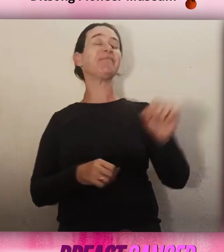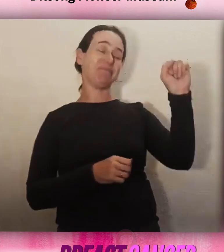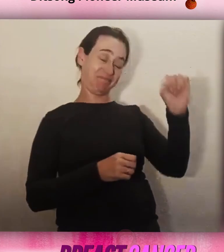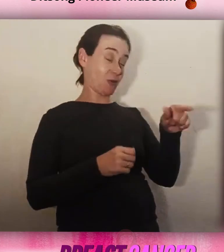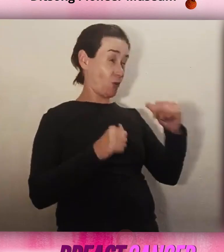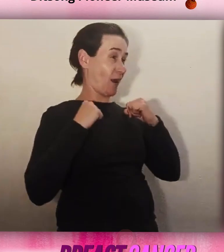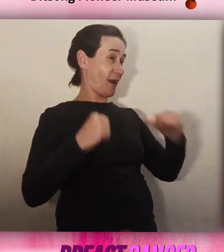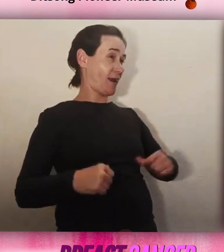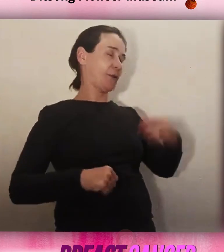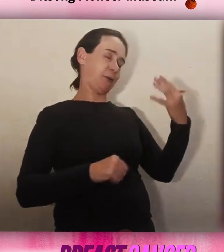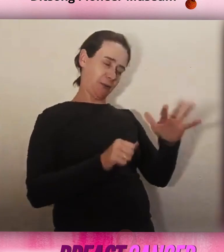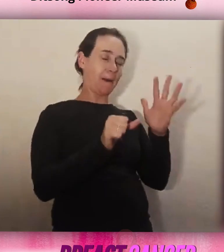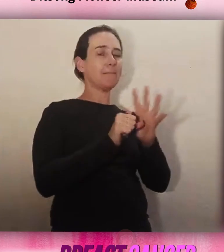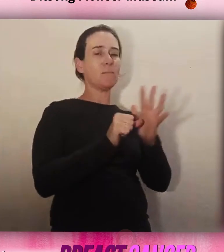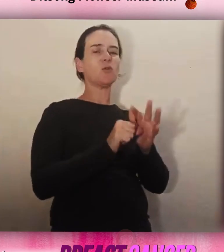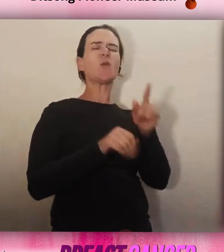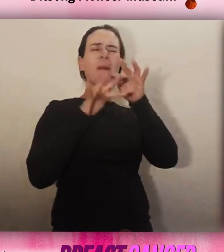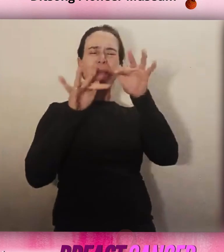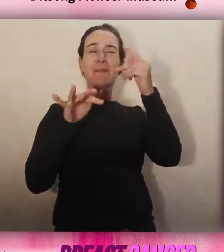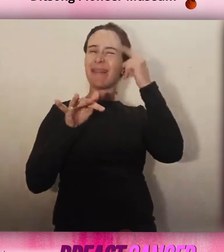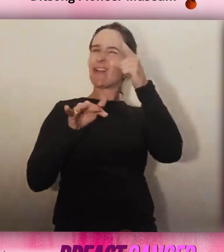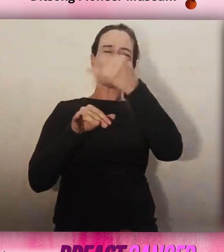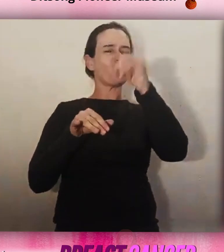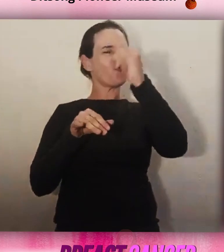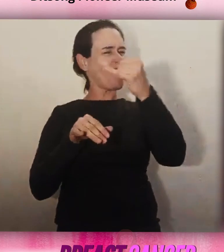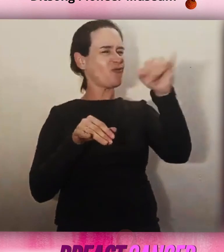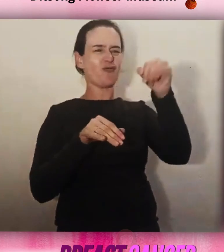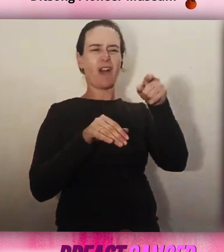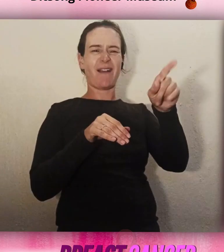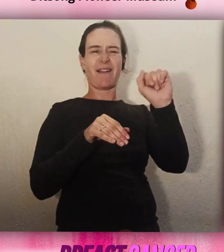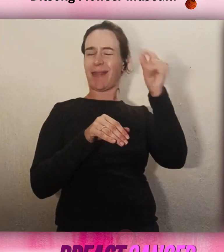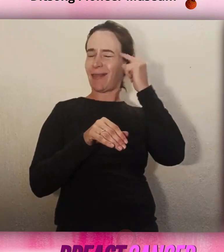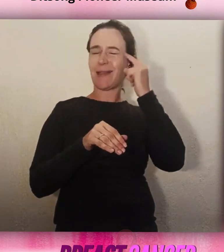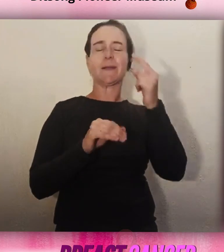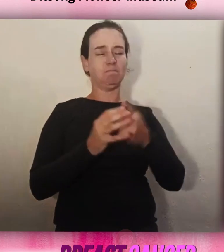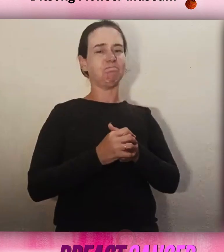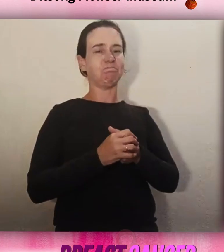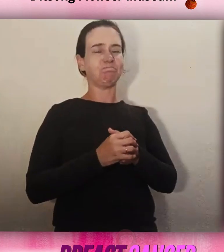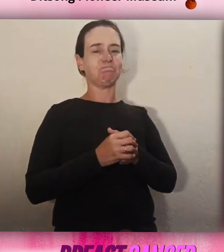health Yeah. is very important. Motivation. So those are the myths around breast. You know, people tend to think,